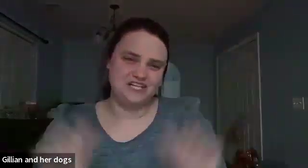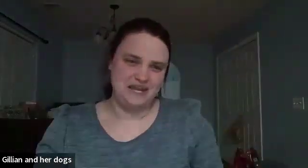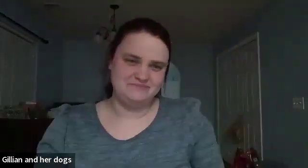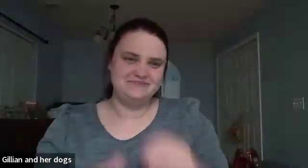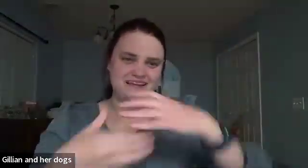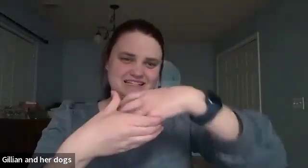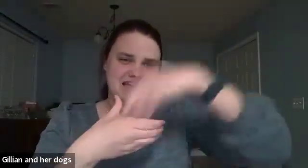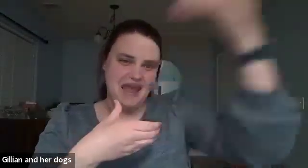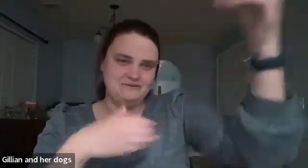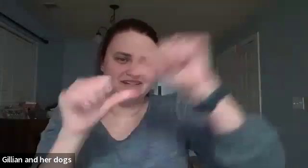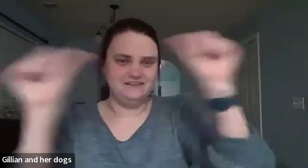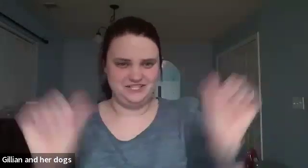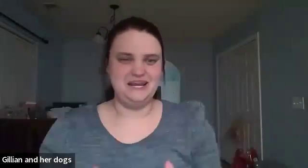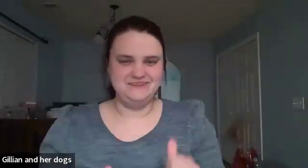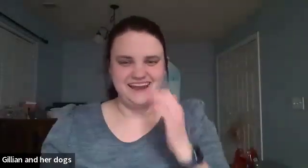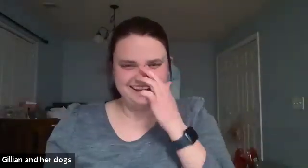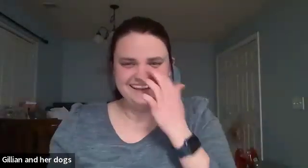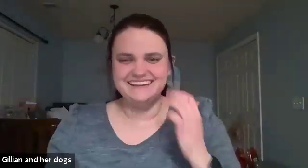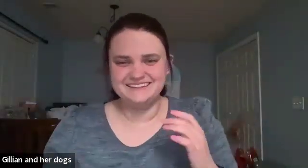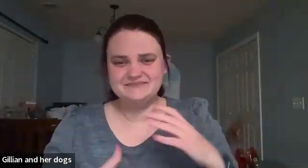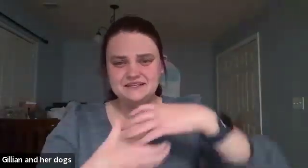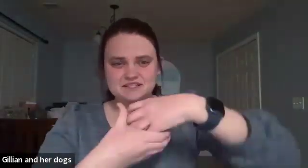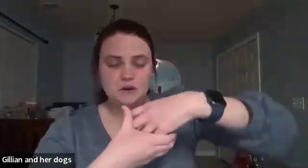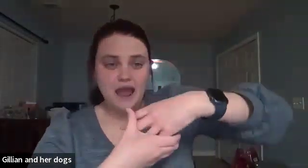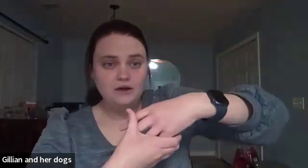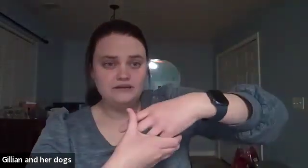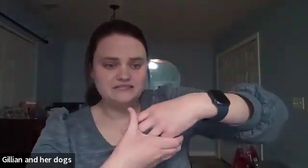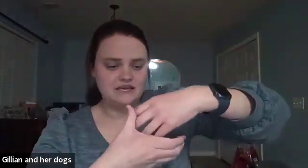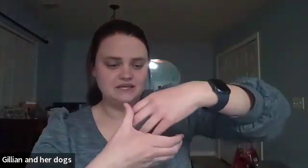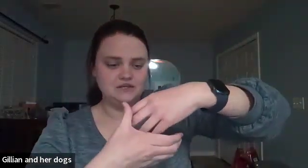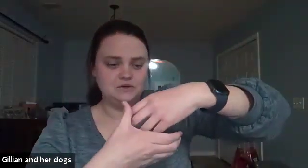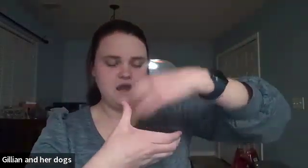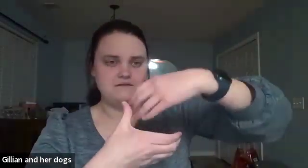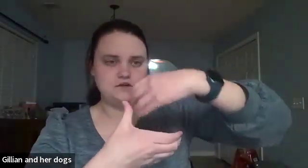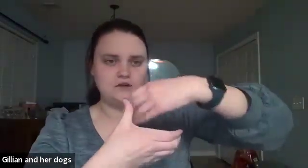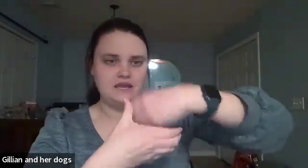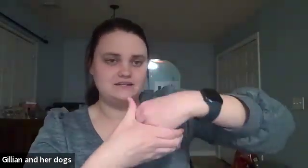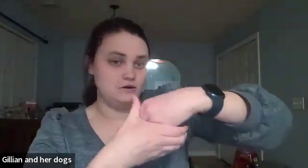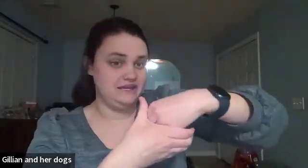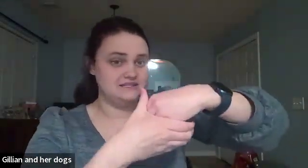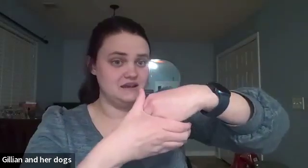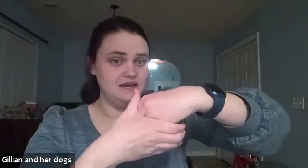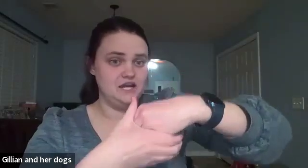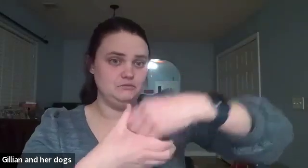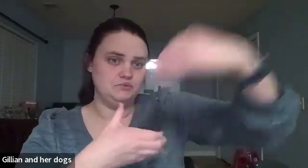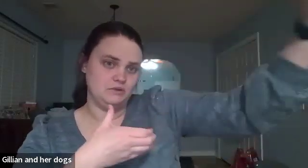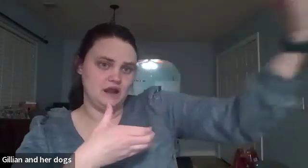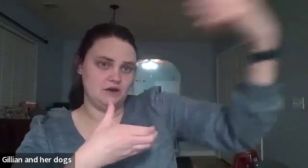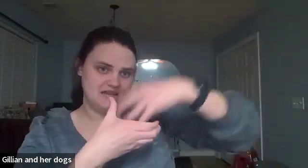of shape. It's like out of shape. Yeah. So out is like you have your hand already inside and you pull it out.